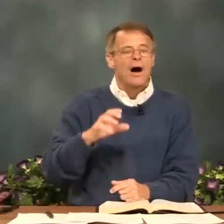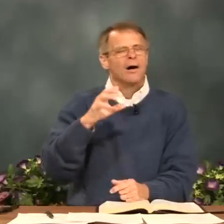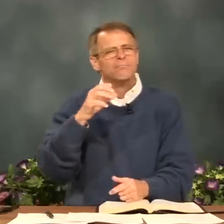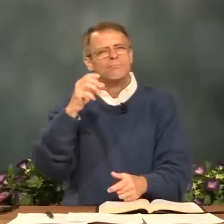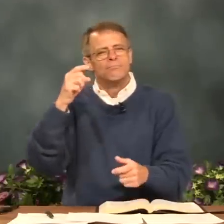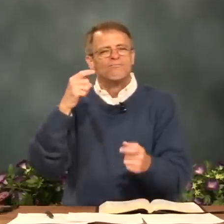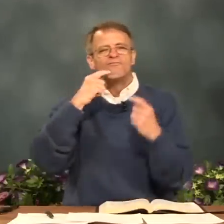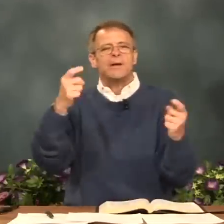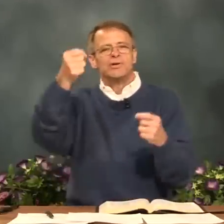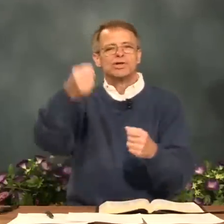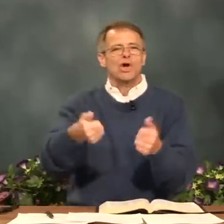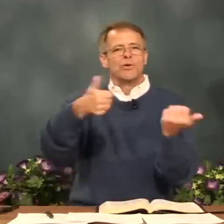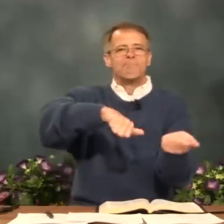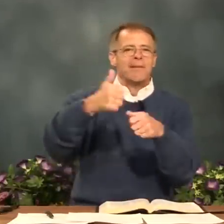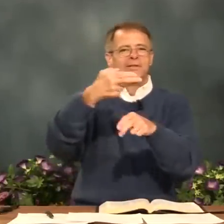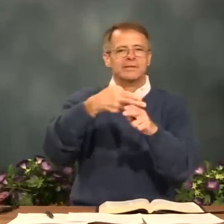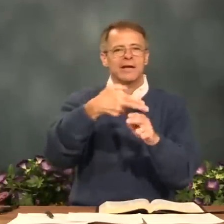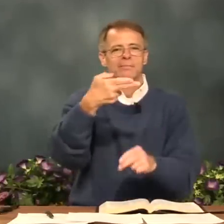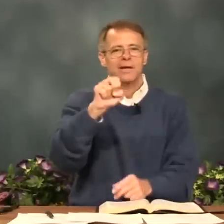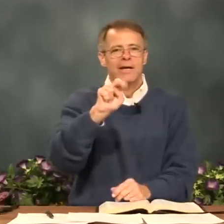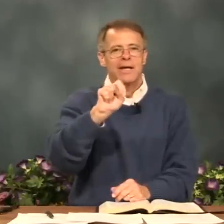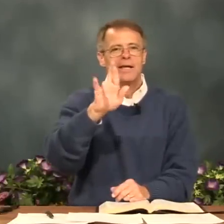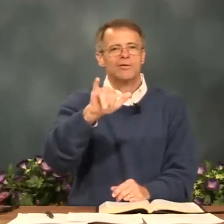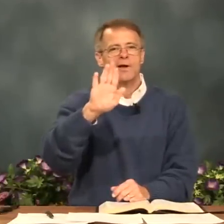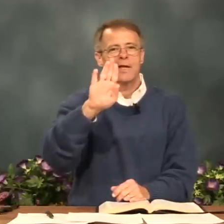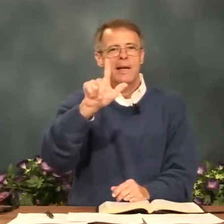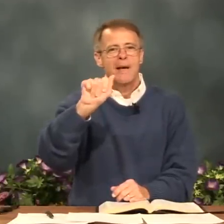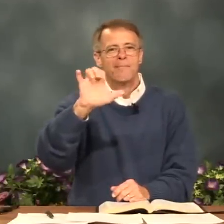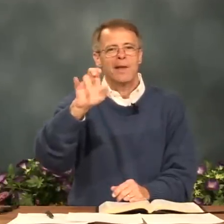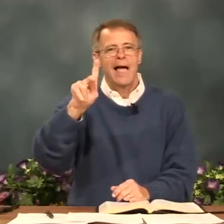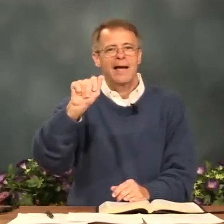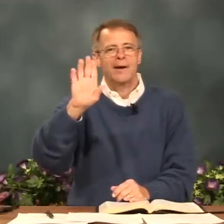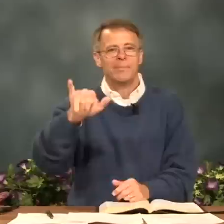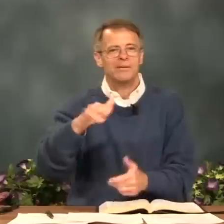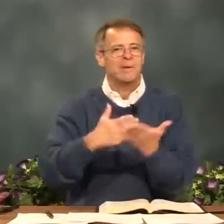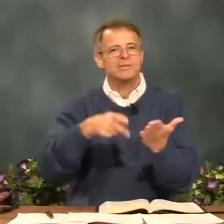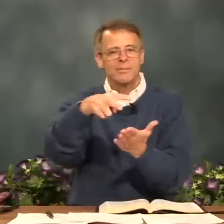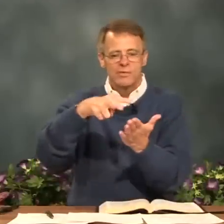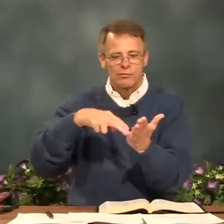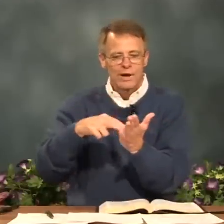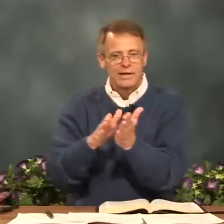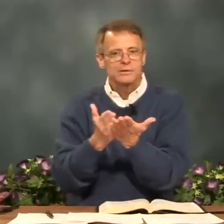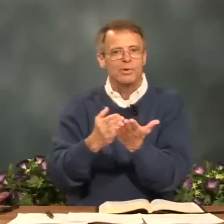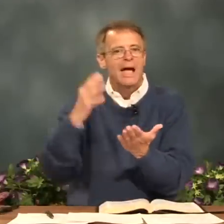A famous Southern Baptist named Henry Blackaby. Maybe some of you have read his book,